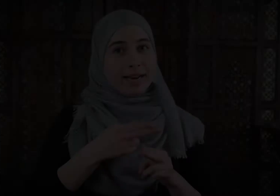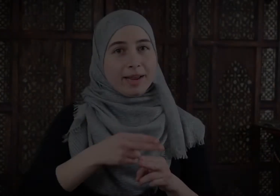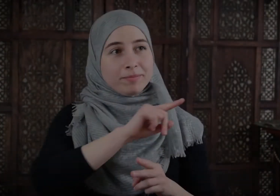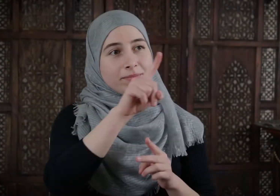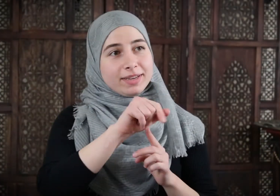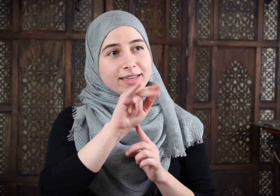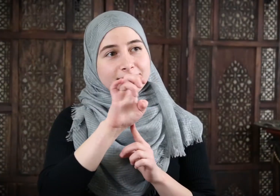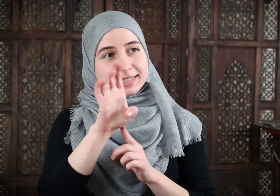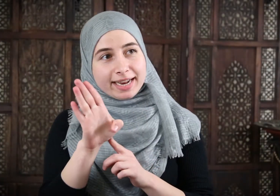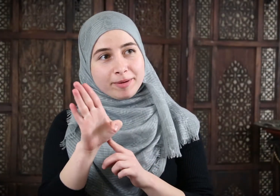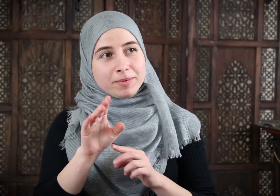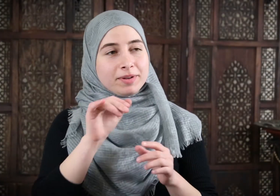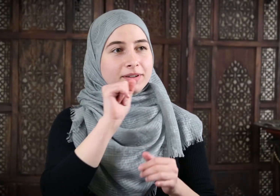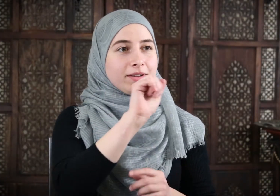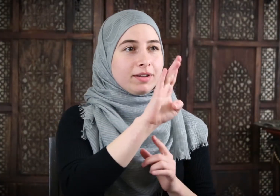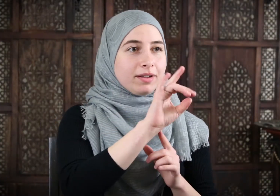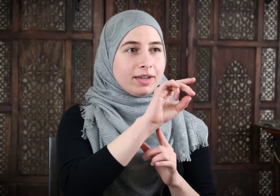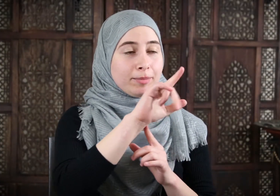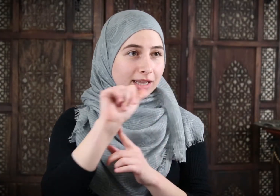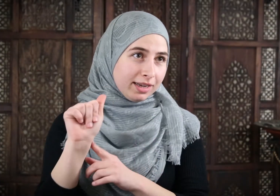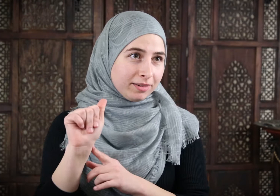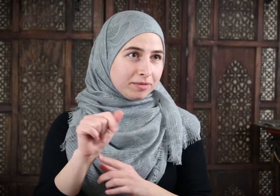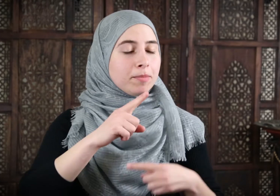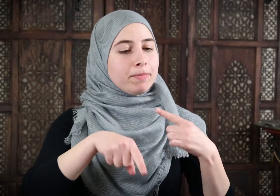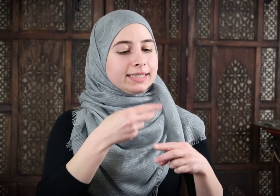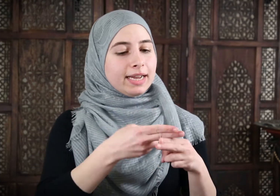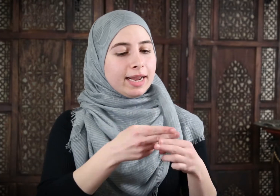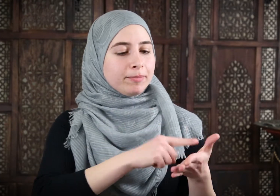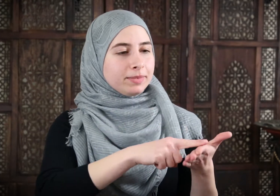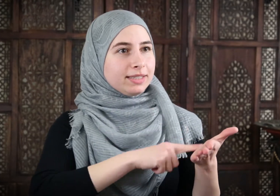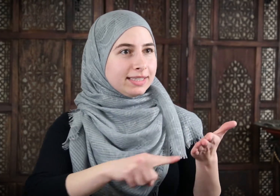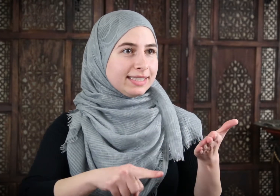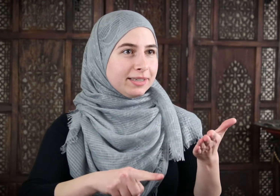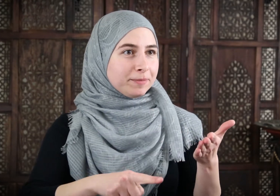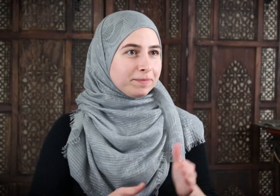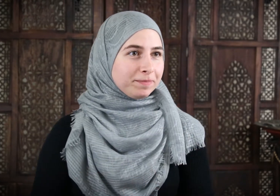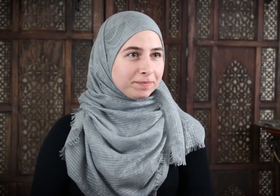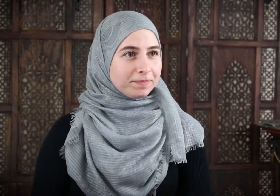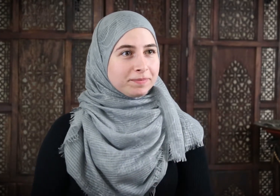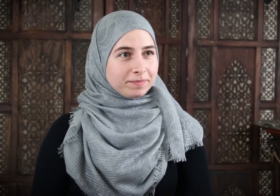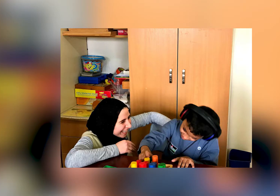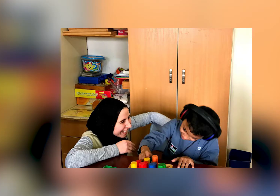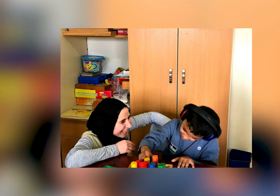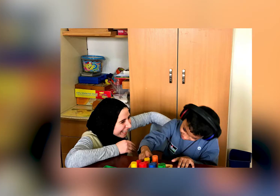My name is Zaineb Abdulla. My sign name is Z. I run a